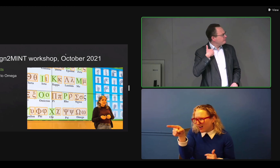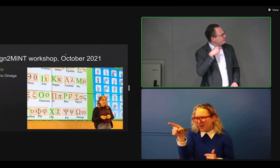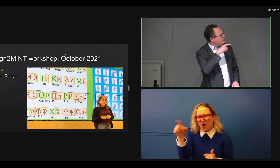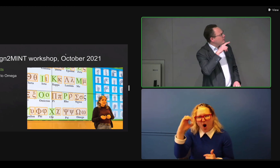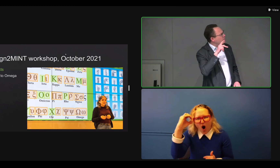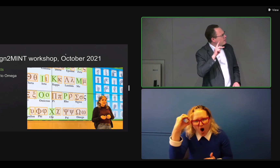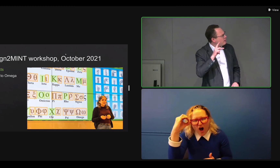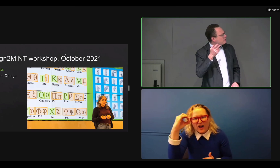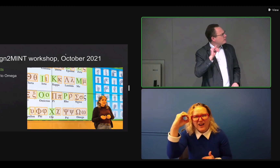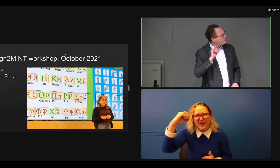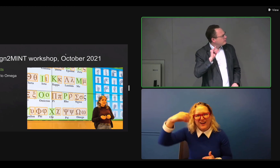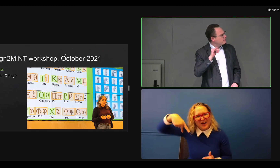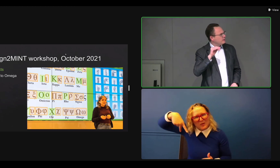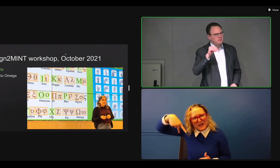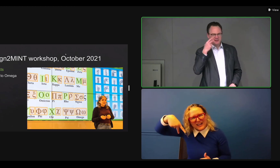with Omicron, Rho,